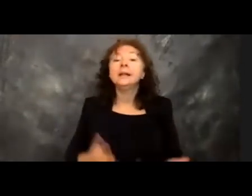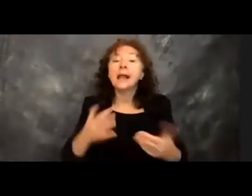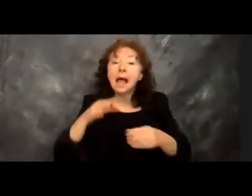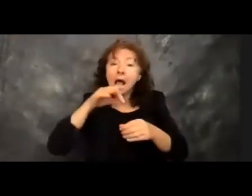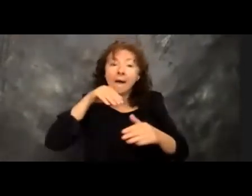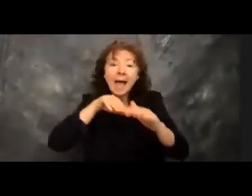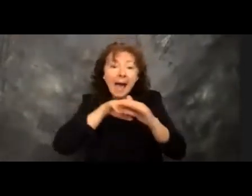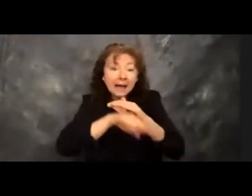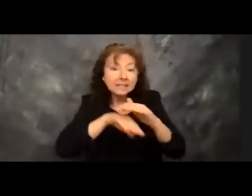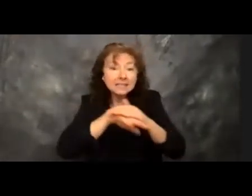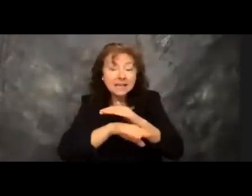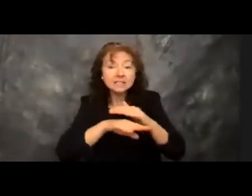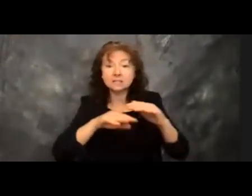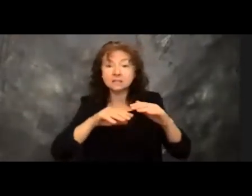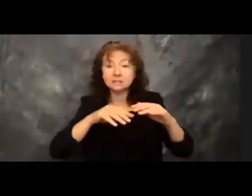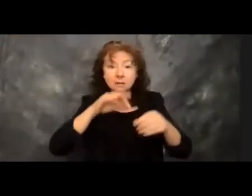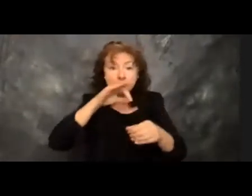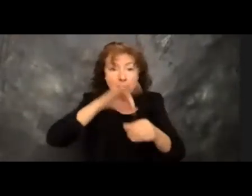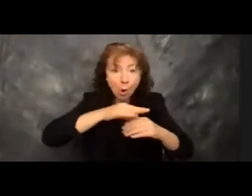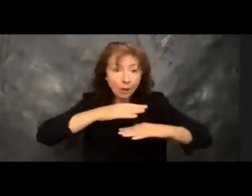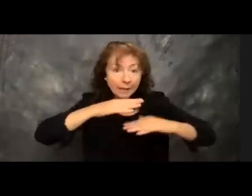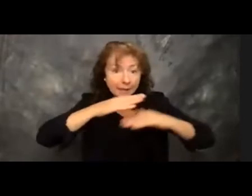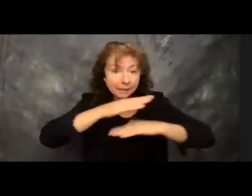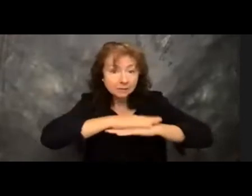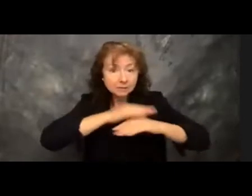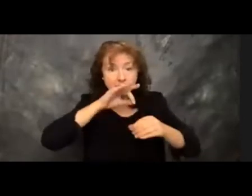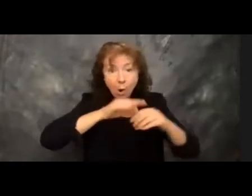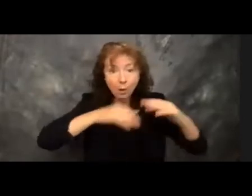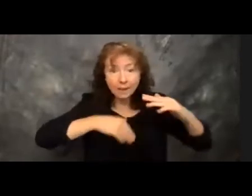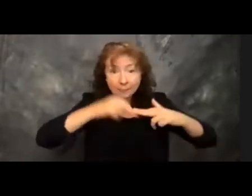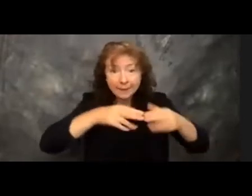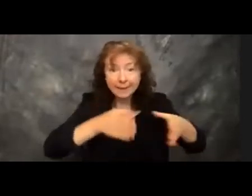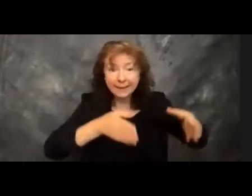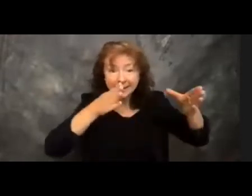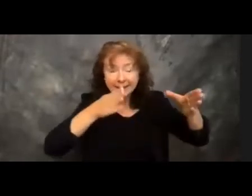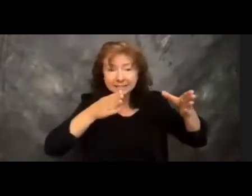stations and the election process,